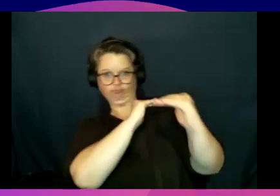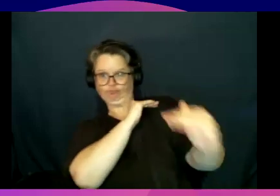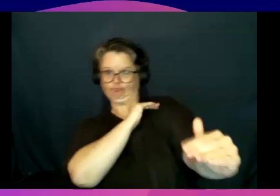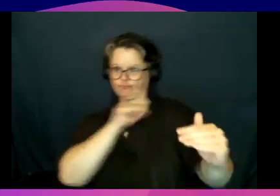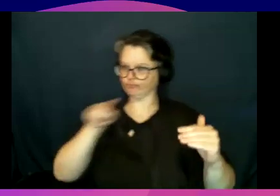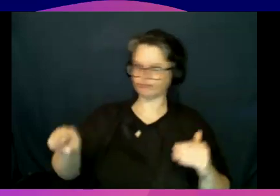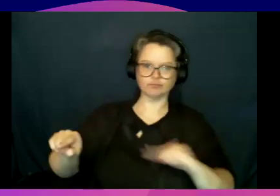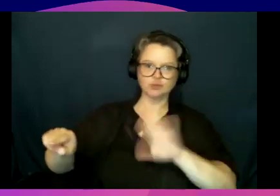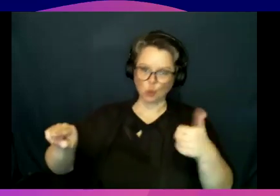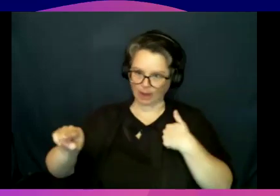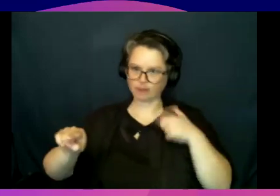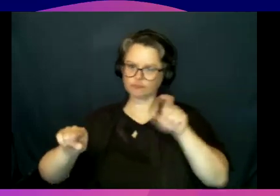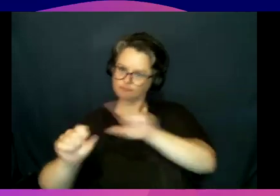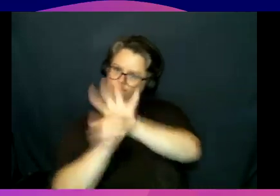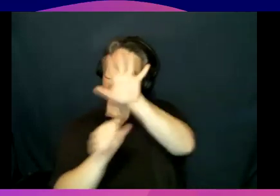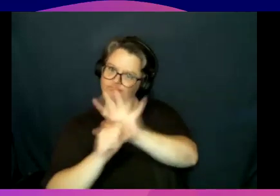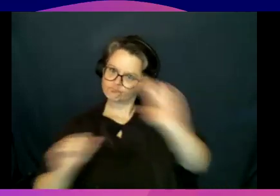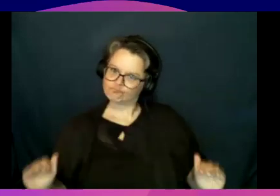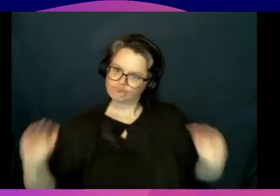public sectors.